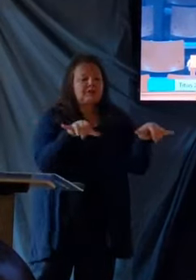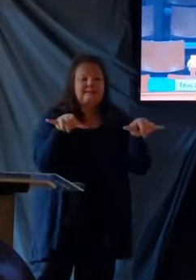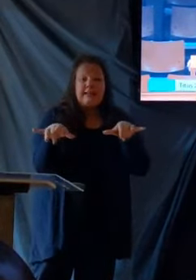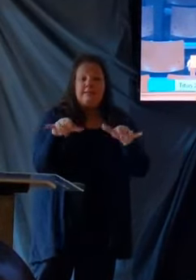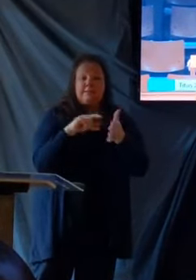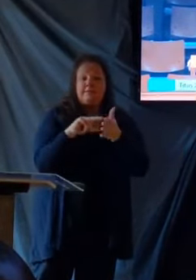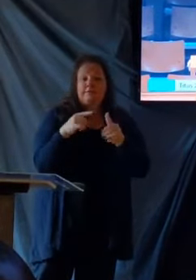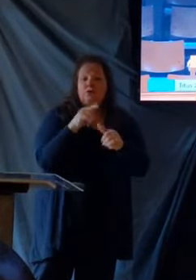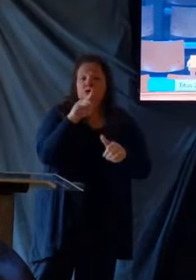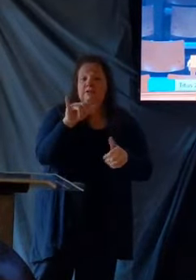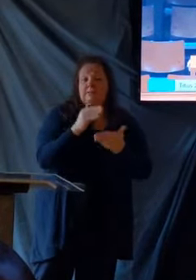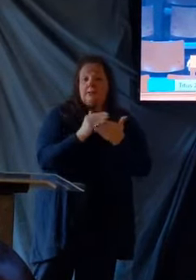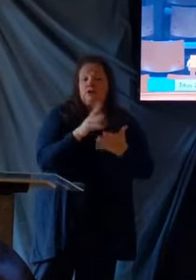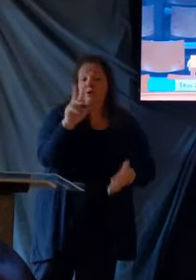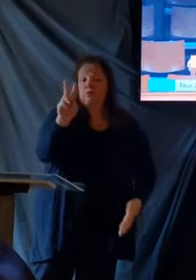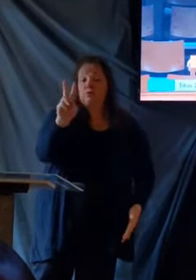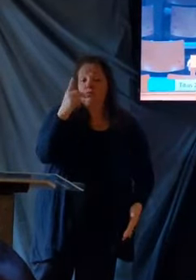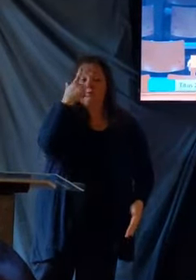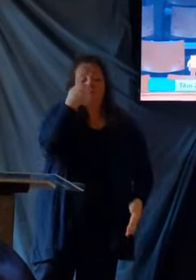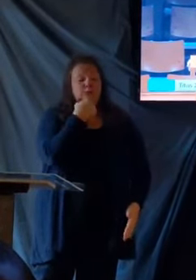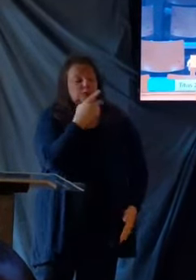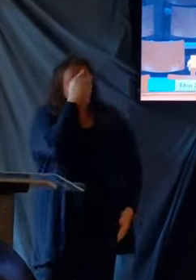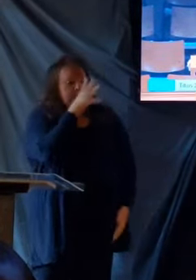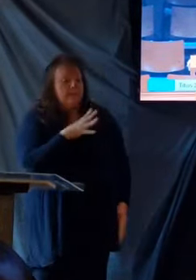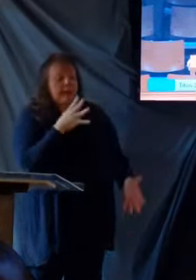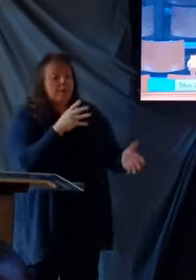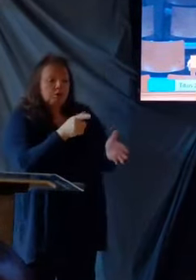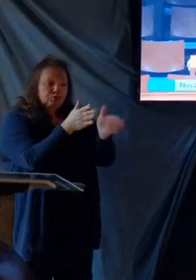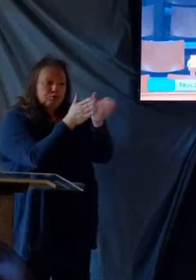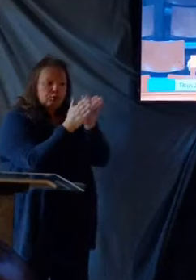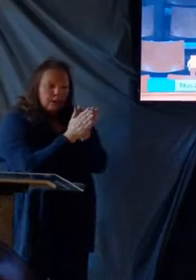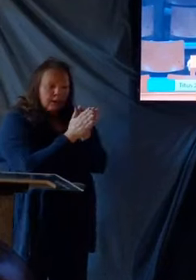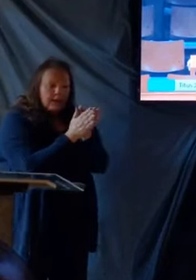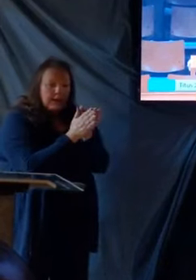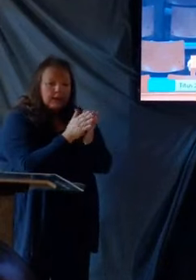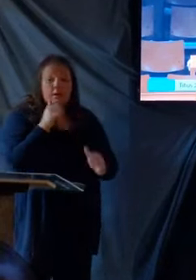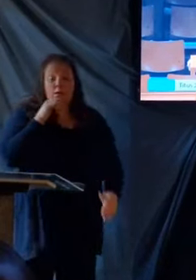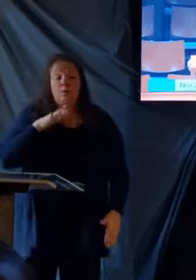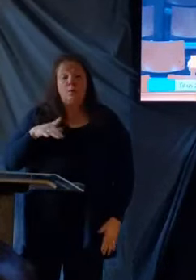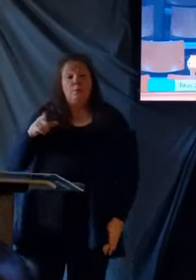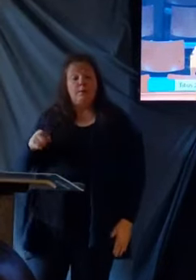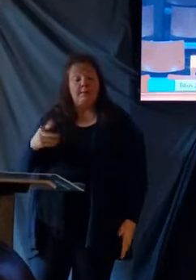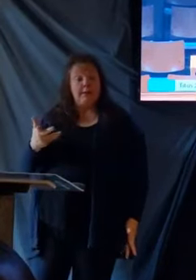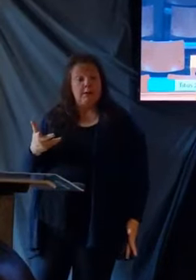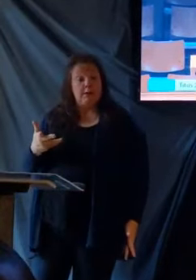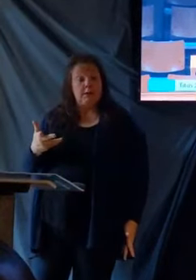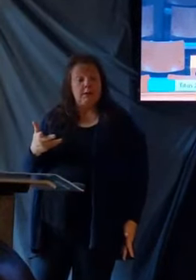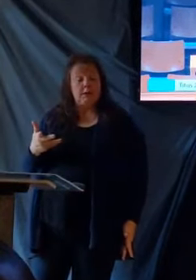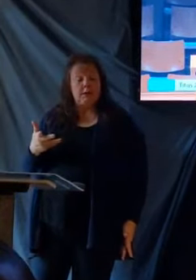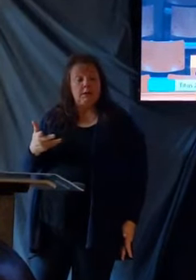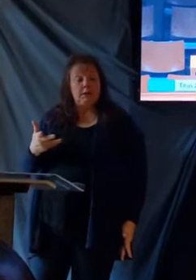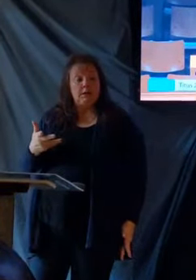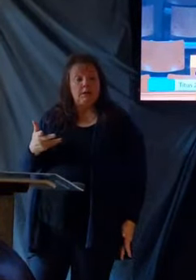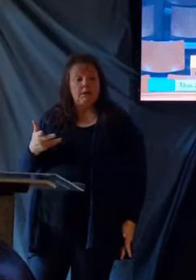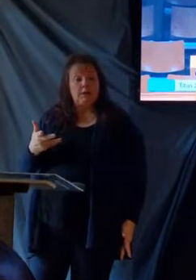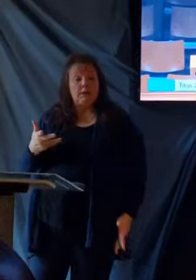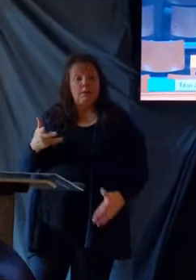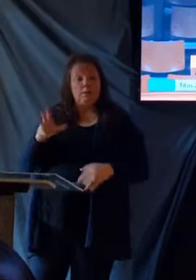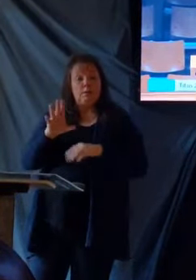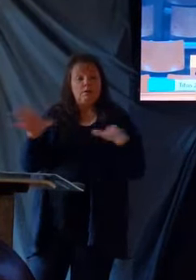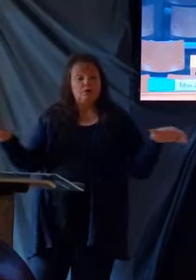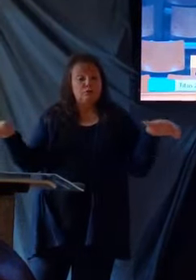9 of 1 Timothy 2. Because he told the men he wants them to pray. And the women, I think of doing the men, the church